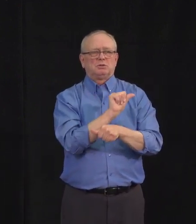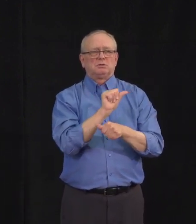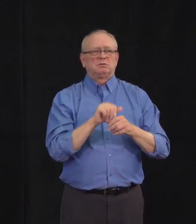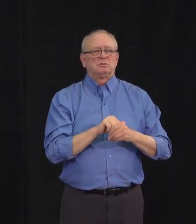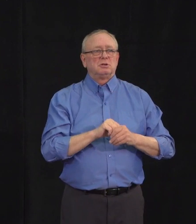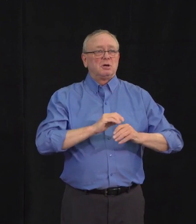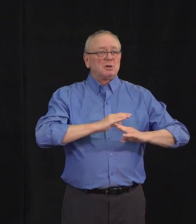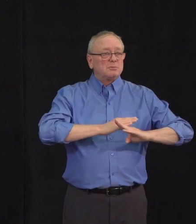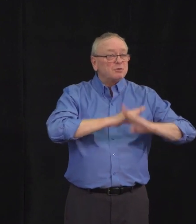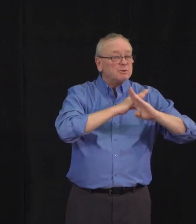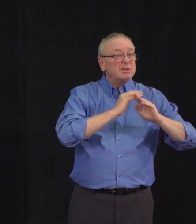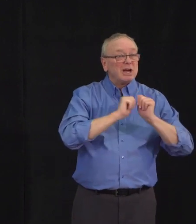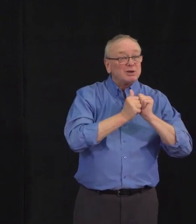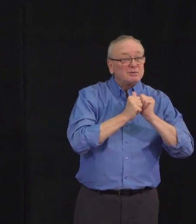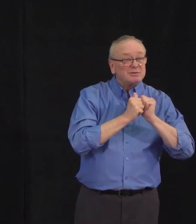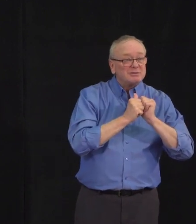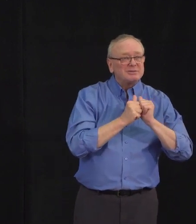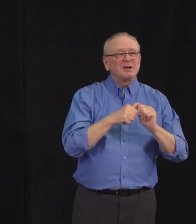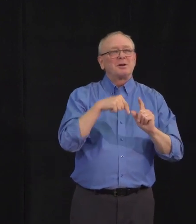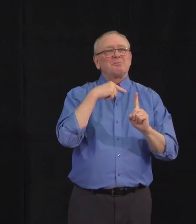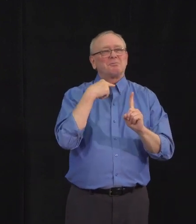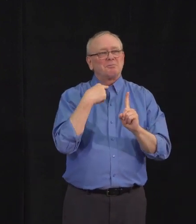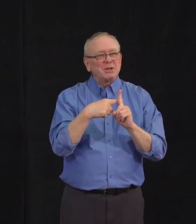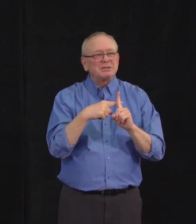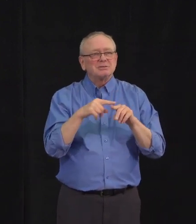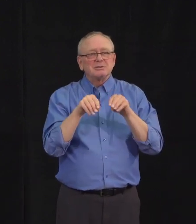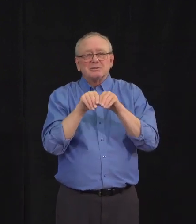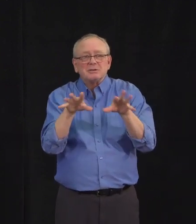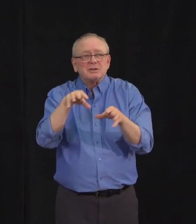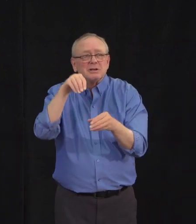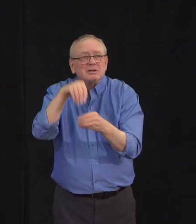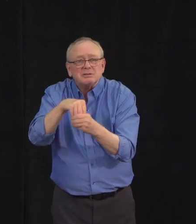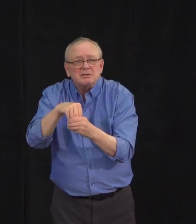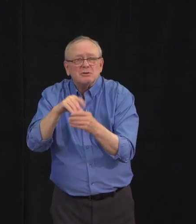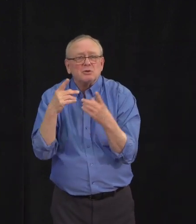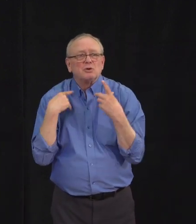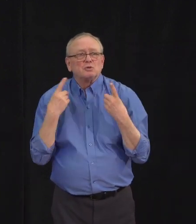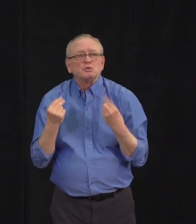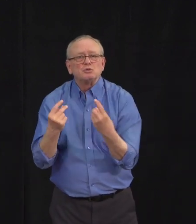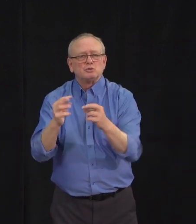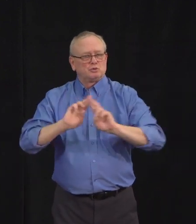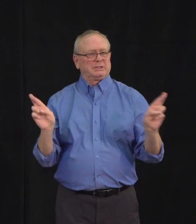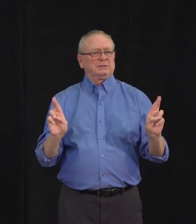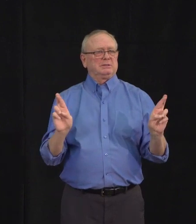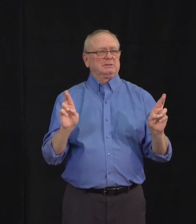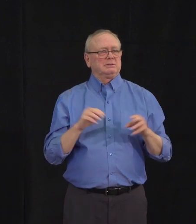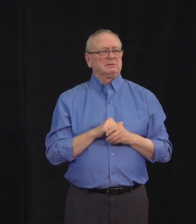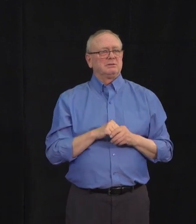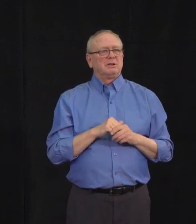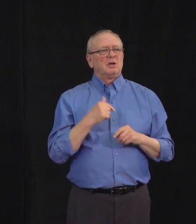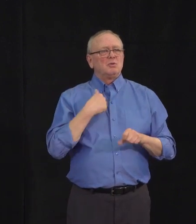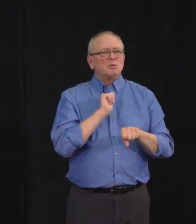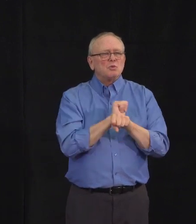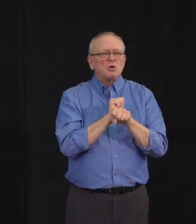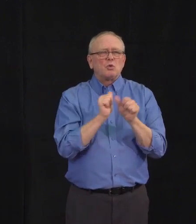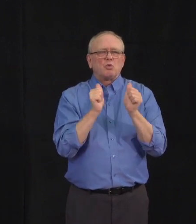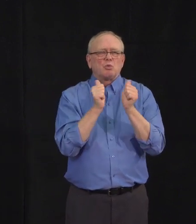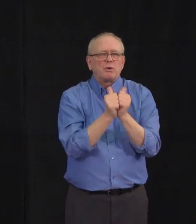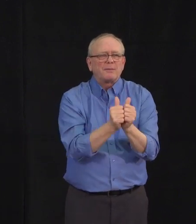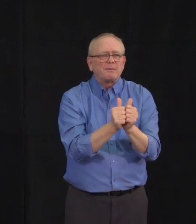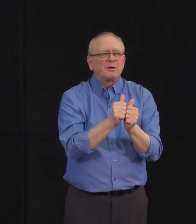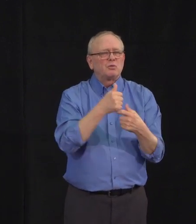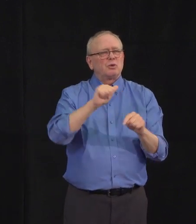to live with COVID for the foreseeable future, our ability to work together to prevent rapid spread in all settings,